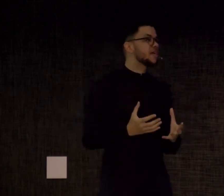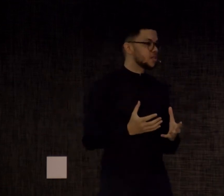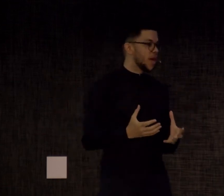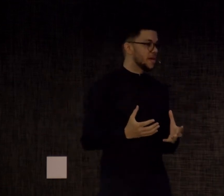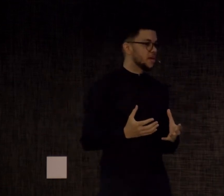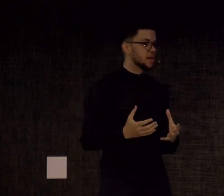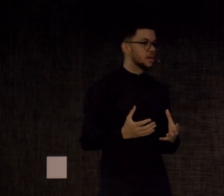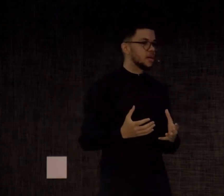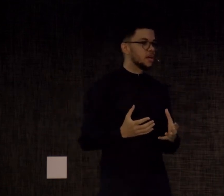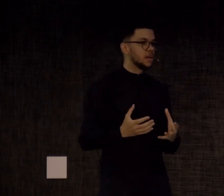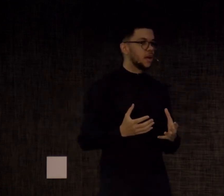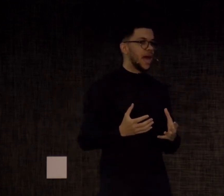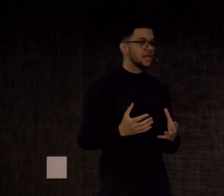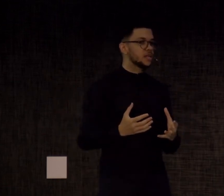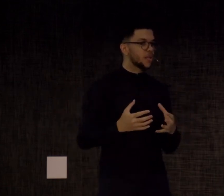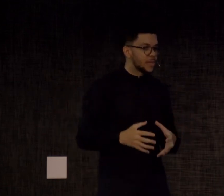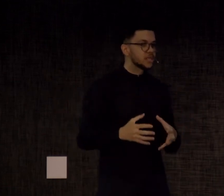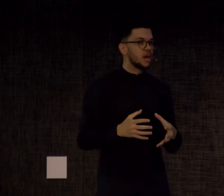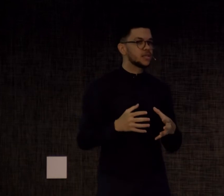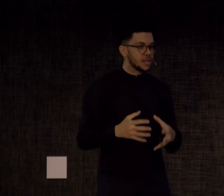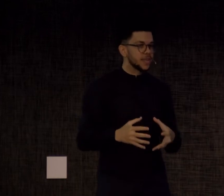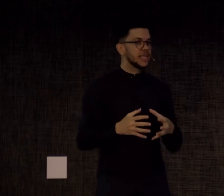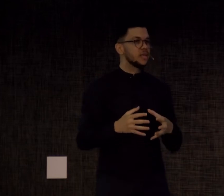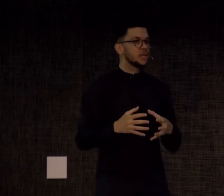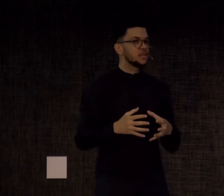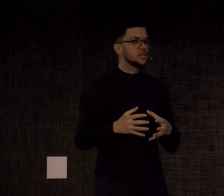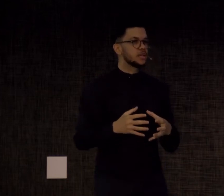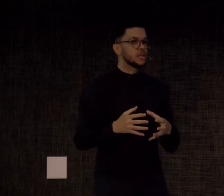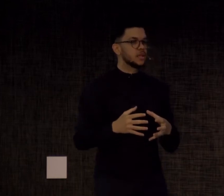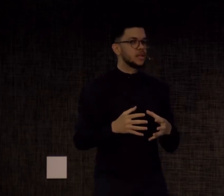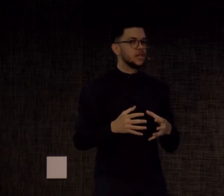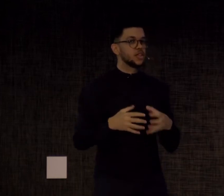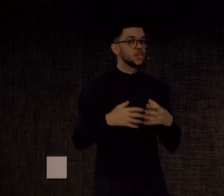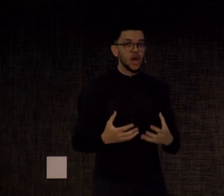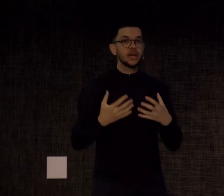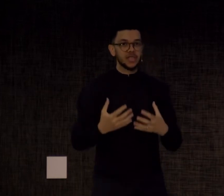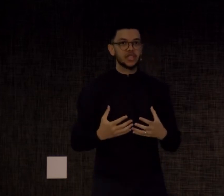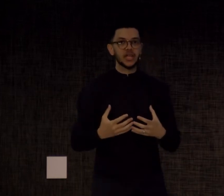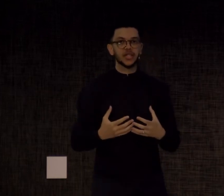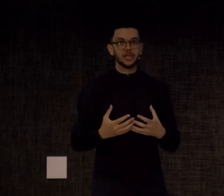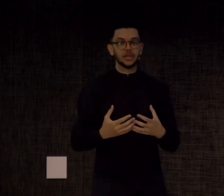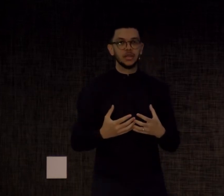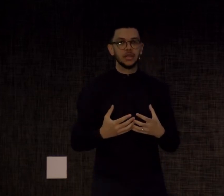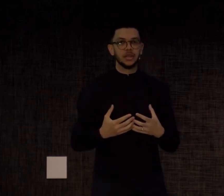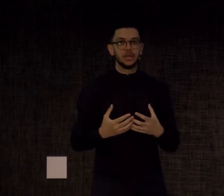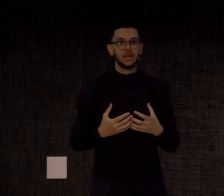in its wake, and is premised on simply the joy of destruction.